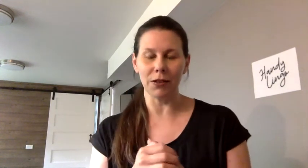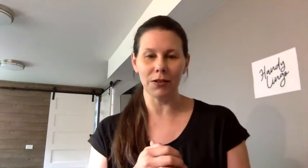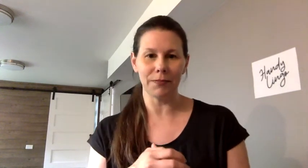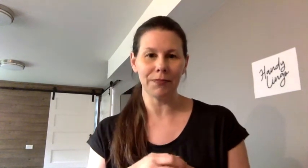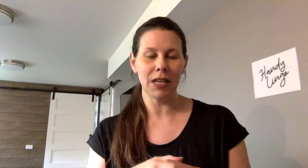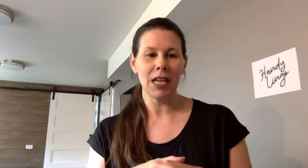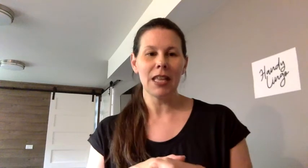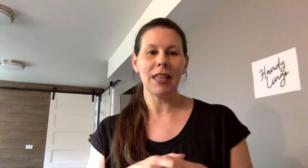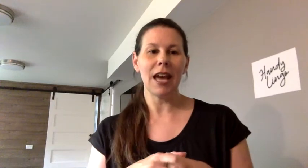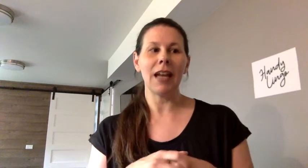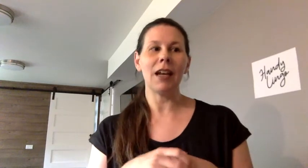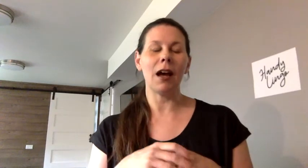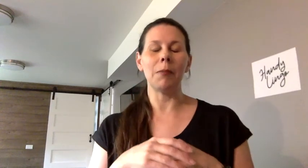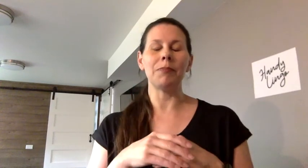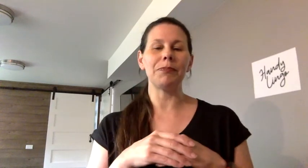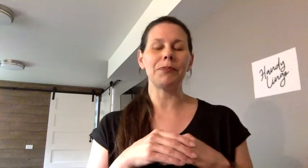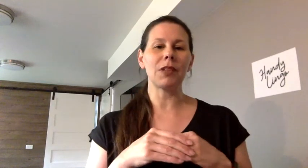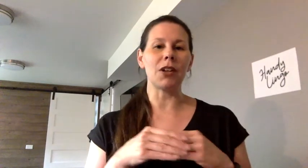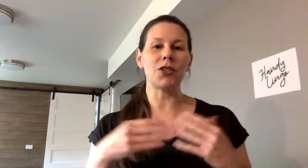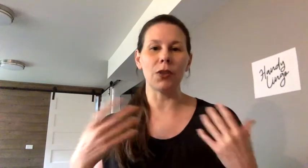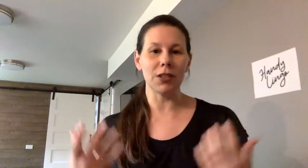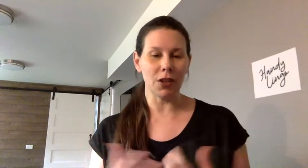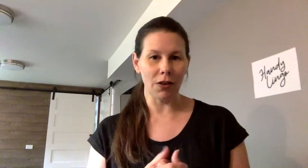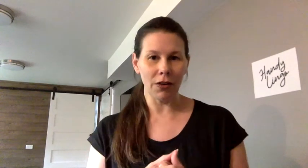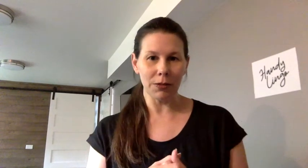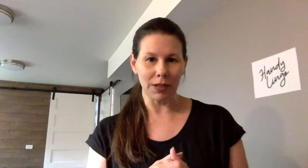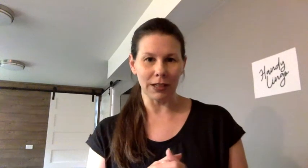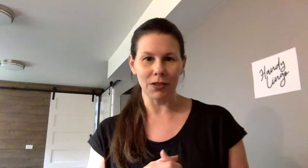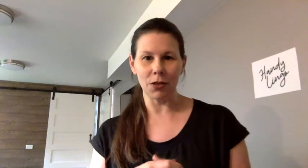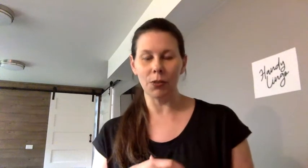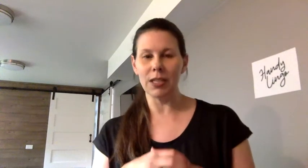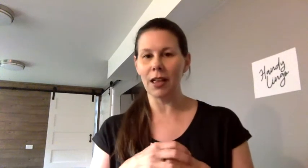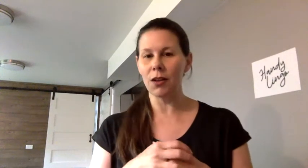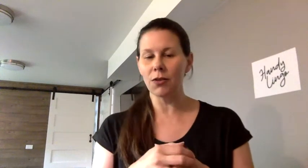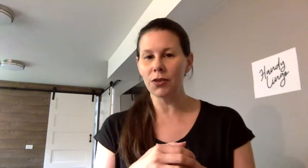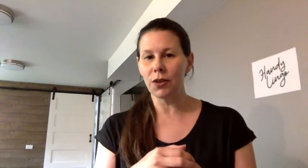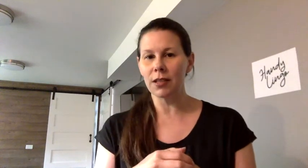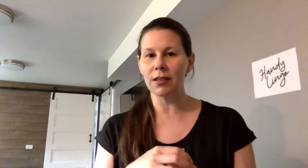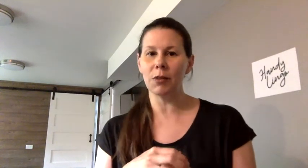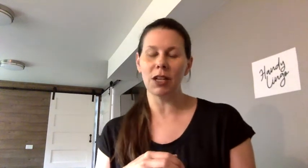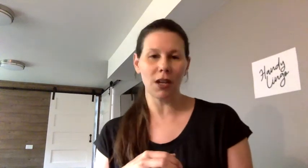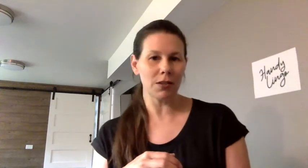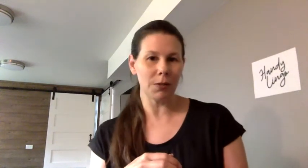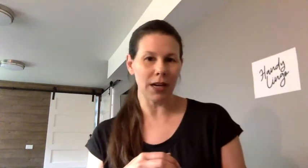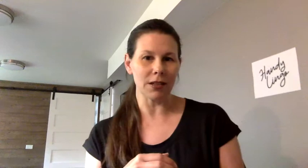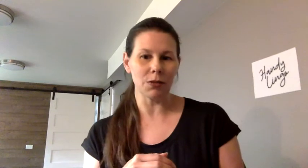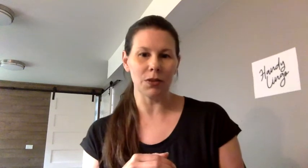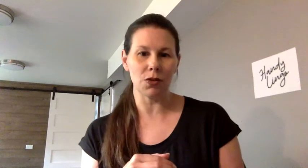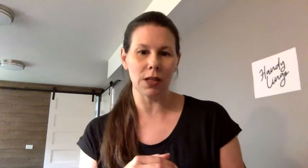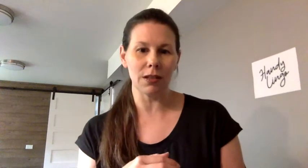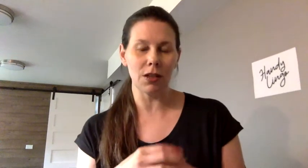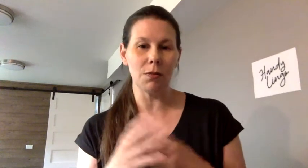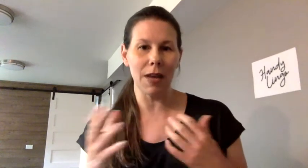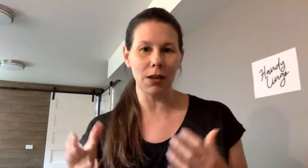house that are stories that are already written. So we tell our own stories, and then we can also practice with stories that you may already